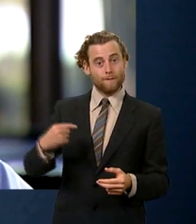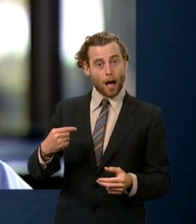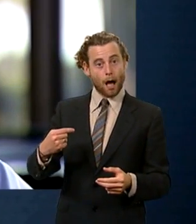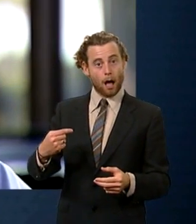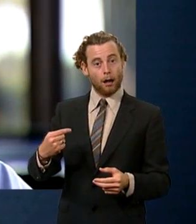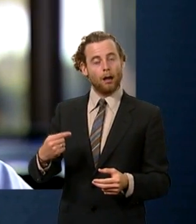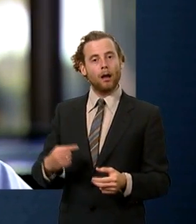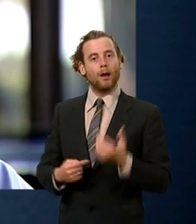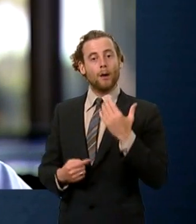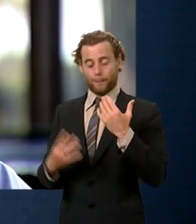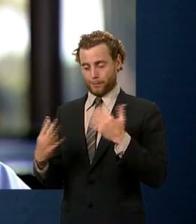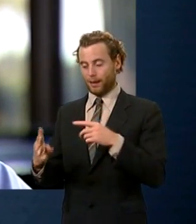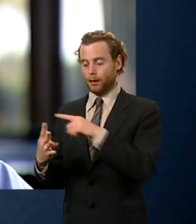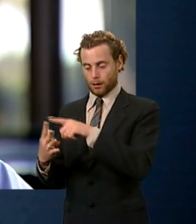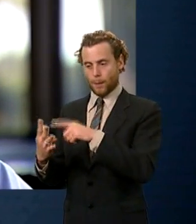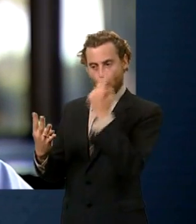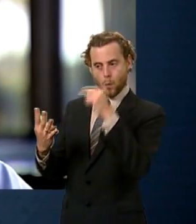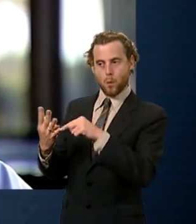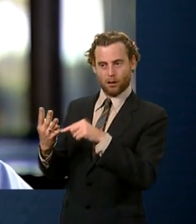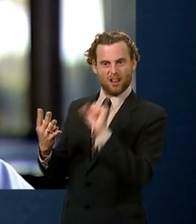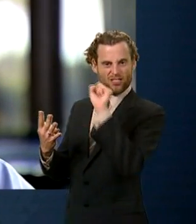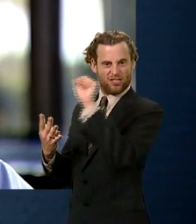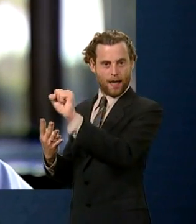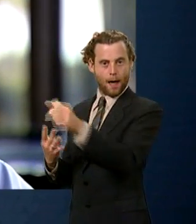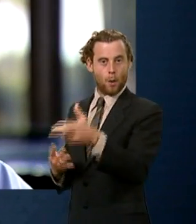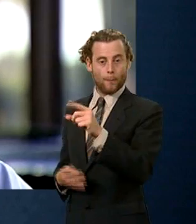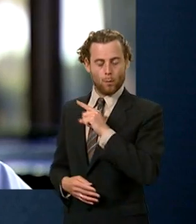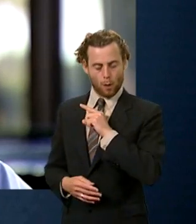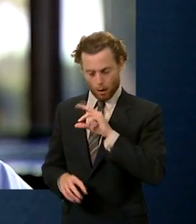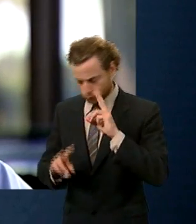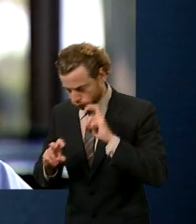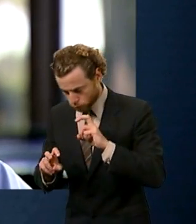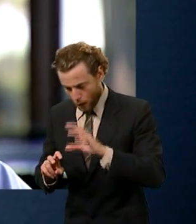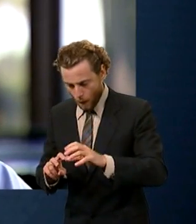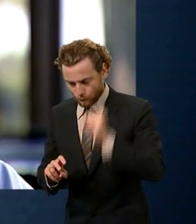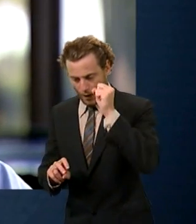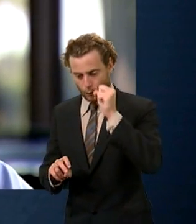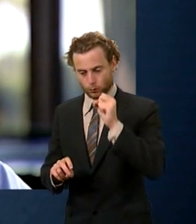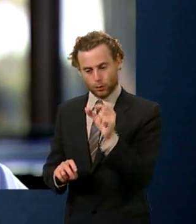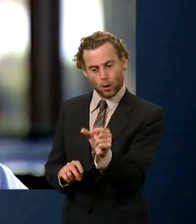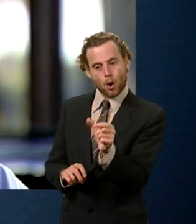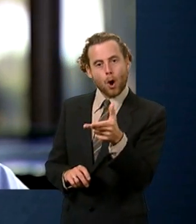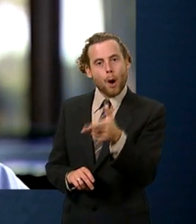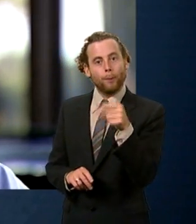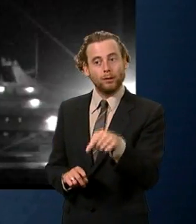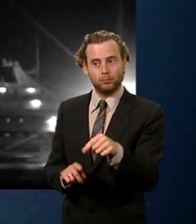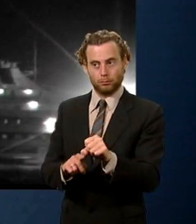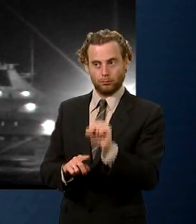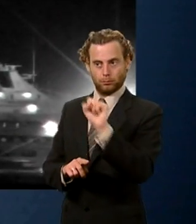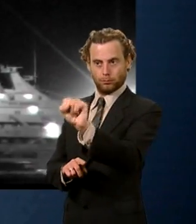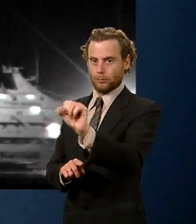did use their weapon, because we found bullets and shells of weapons that is not in use in the Israeli